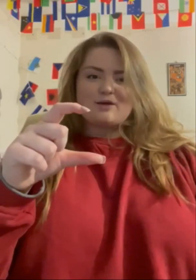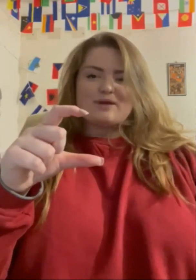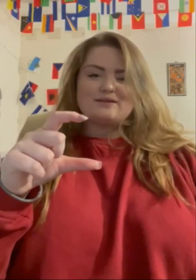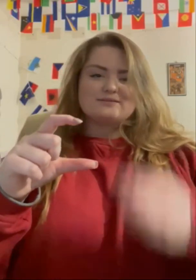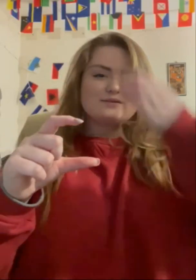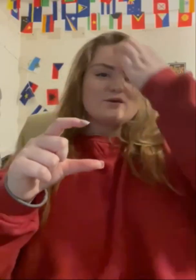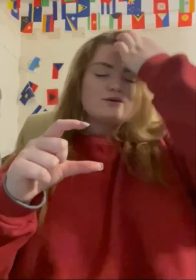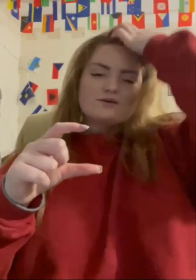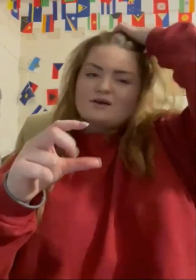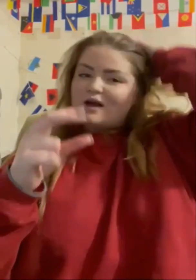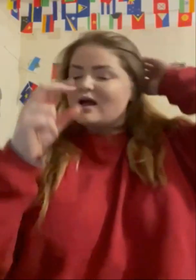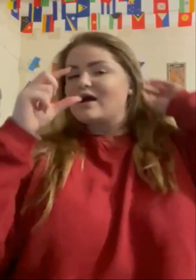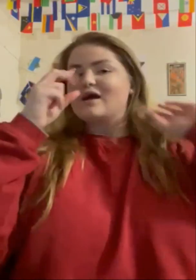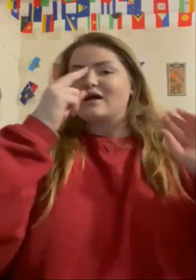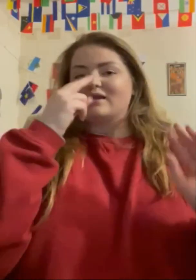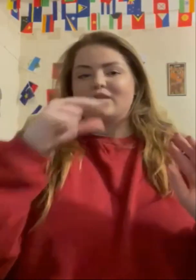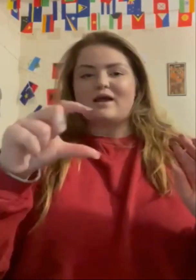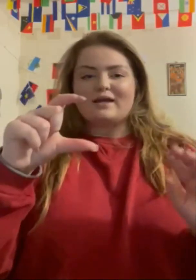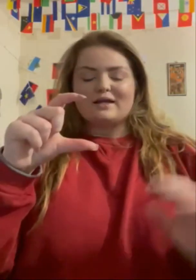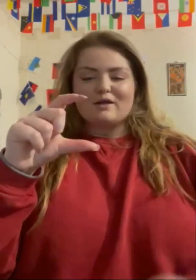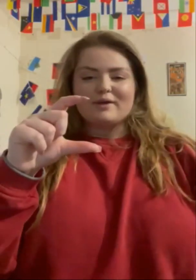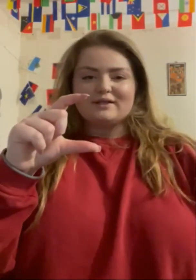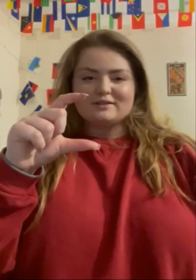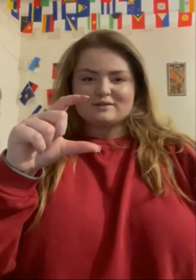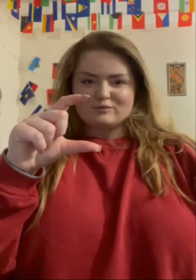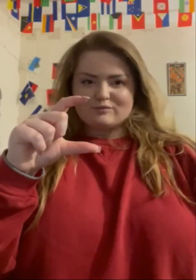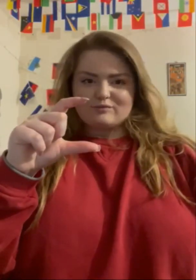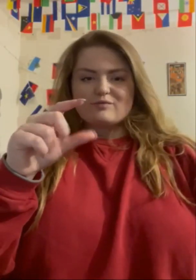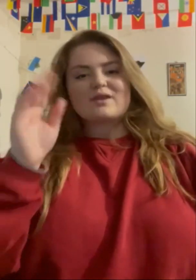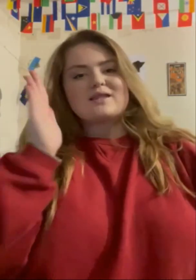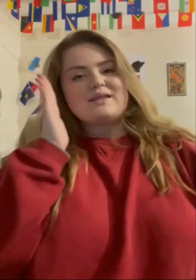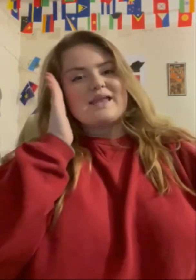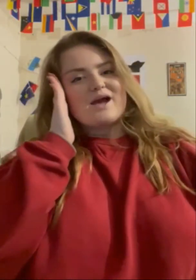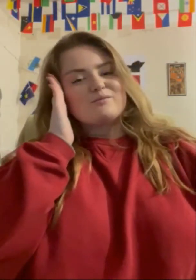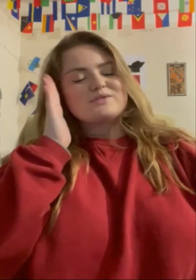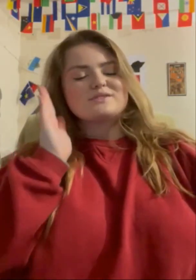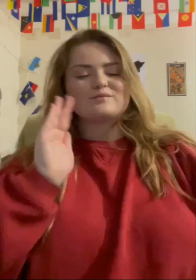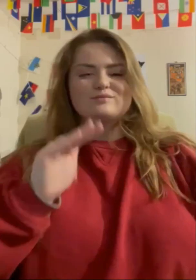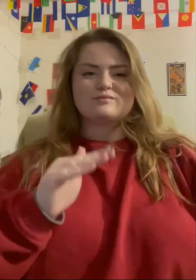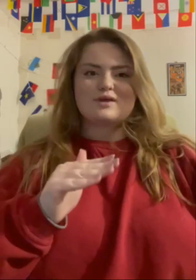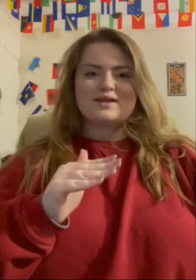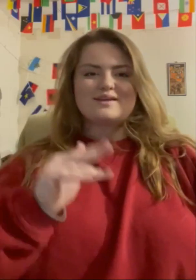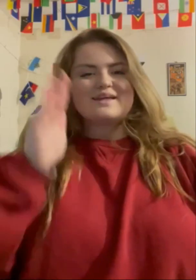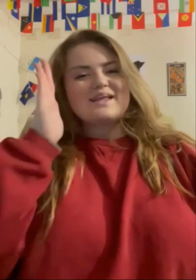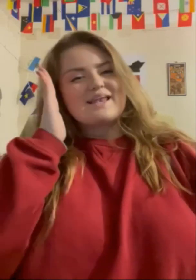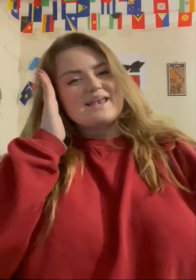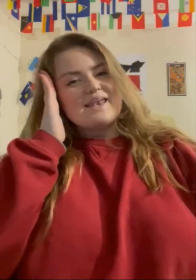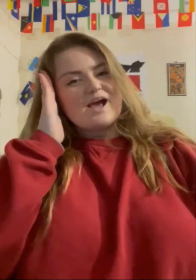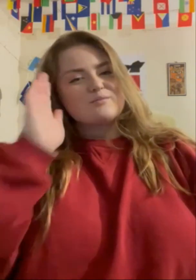nightclubbing, naps.